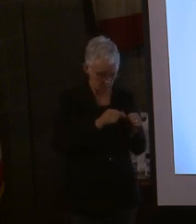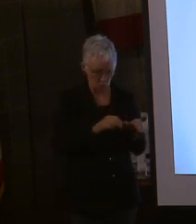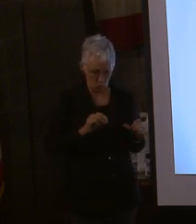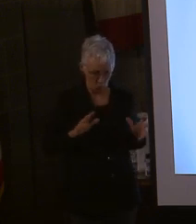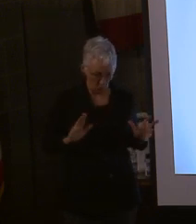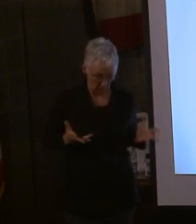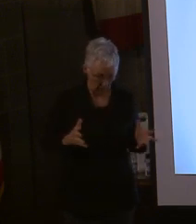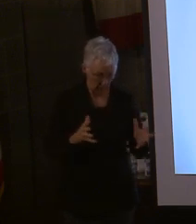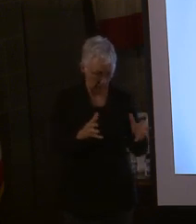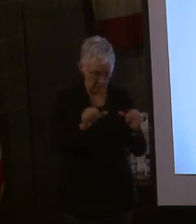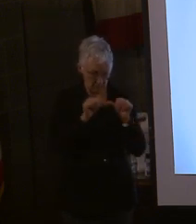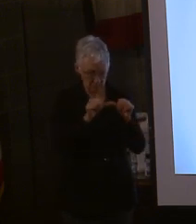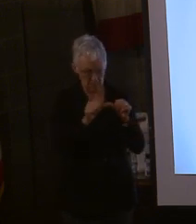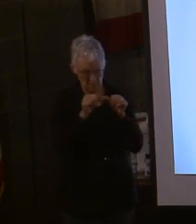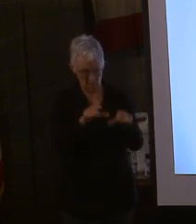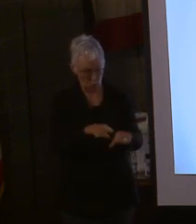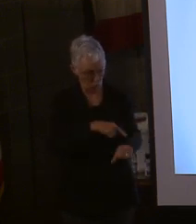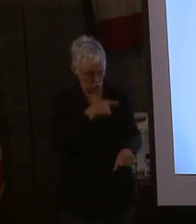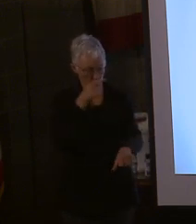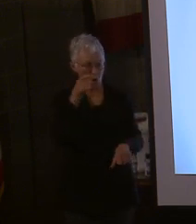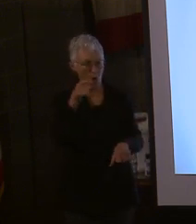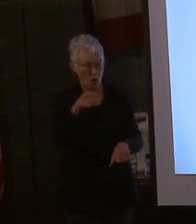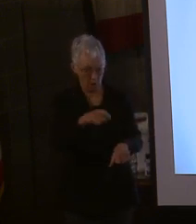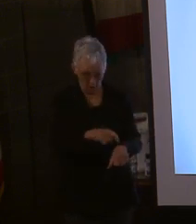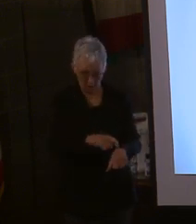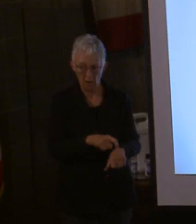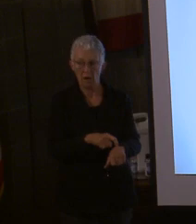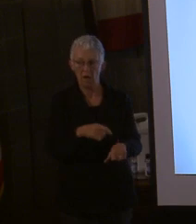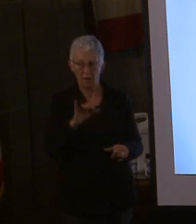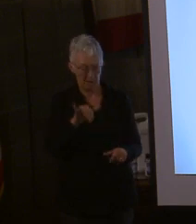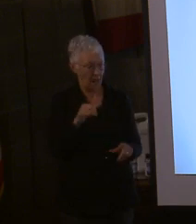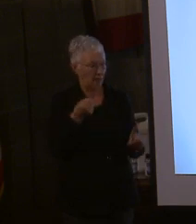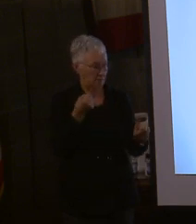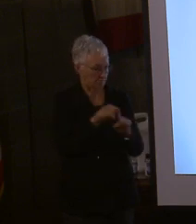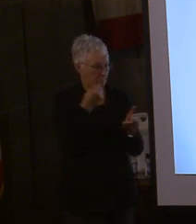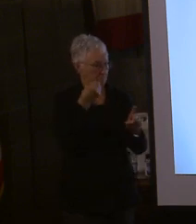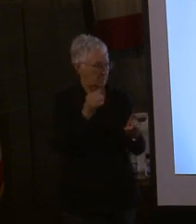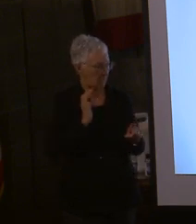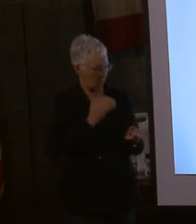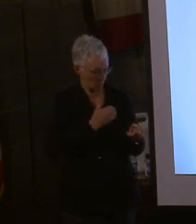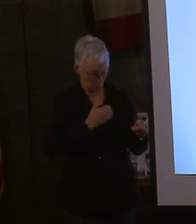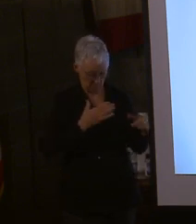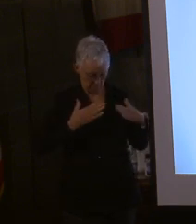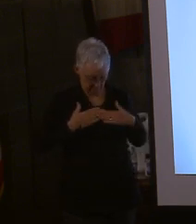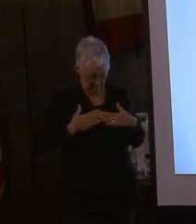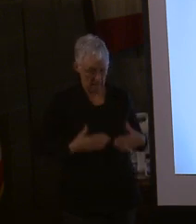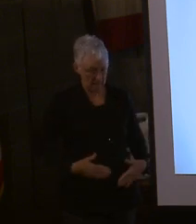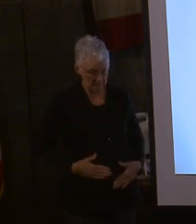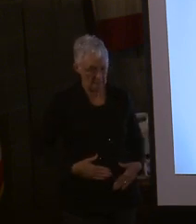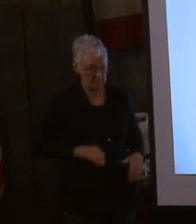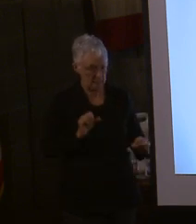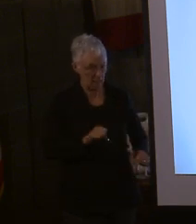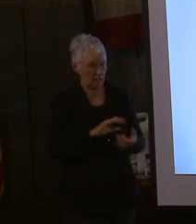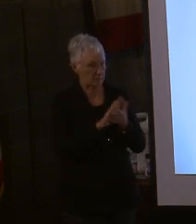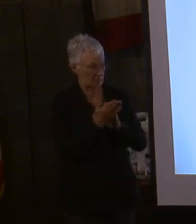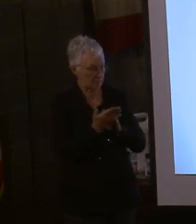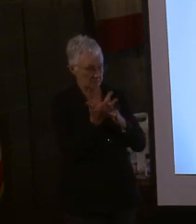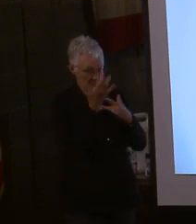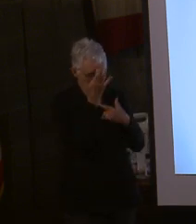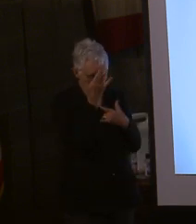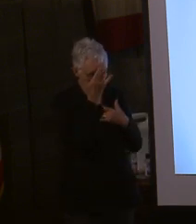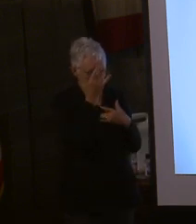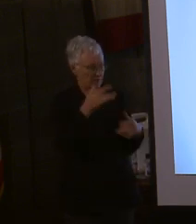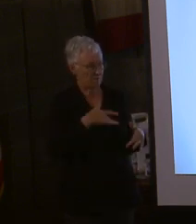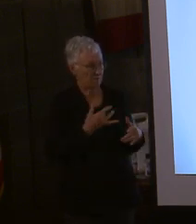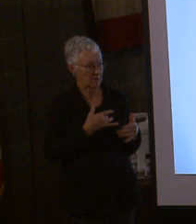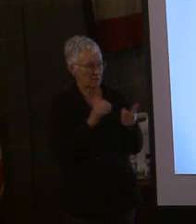for a long period of time, it can impact not only our bodies physically, our immune system, but certainly how